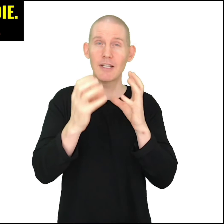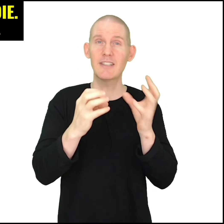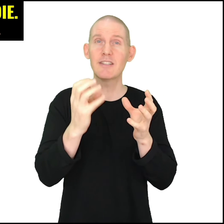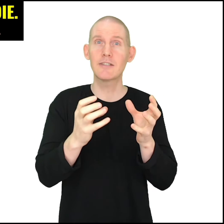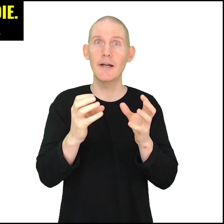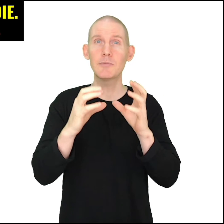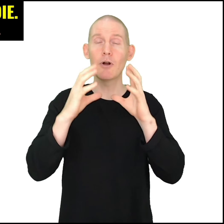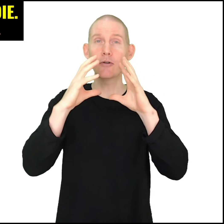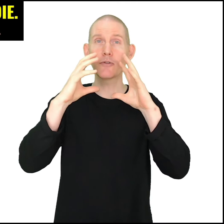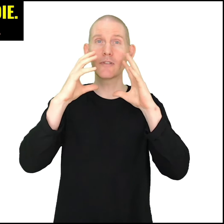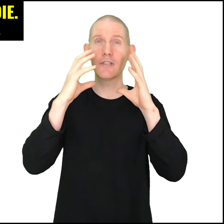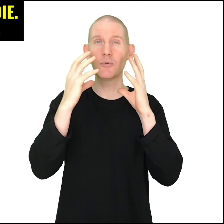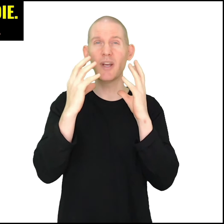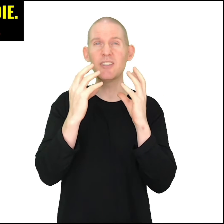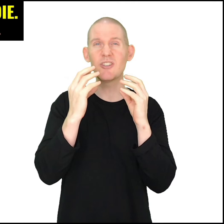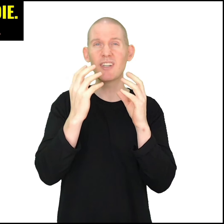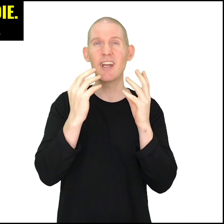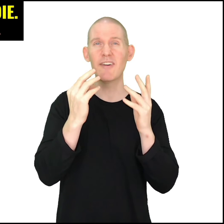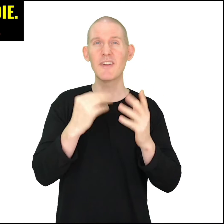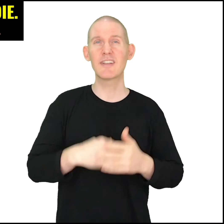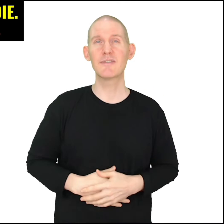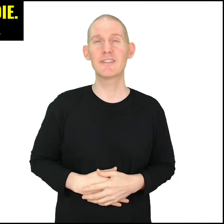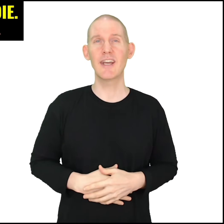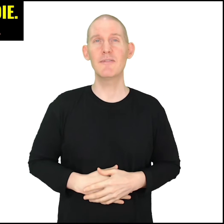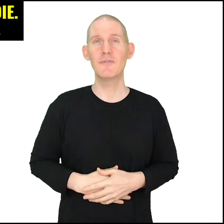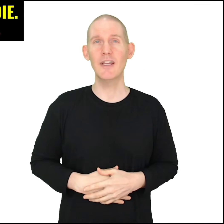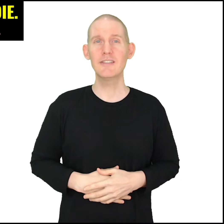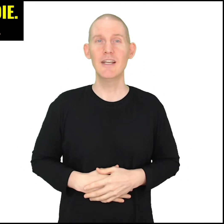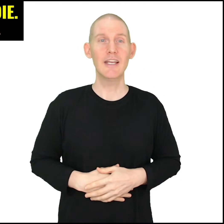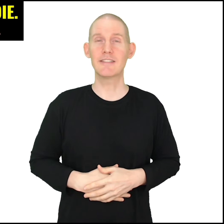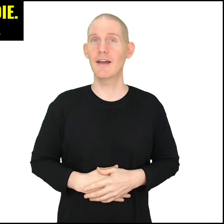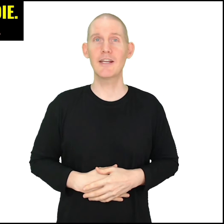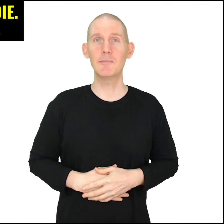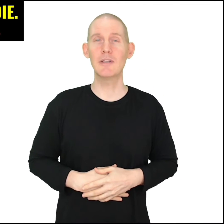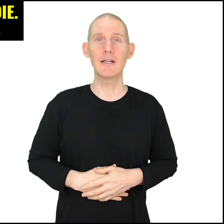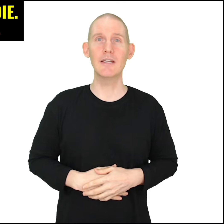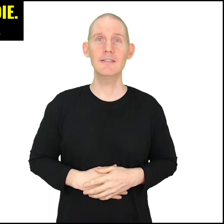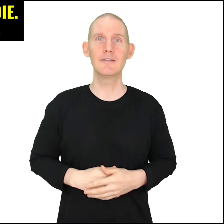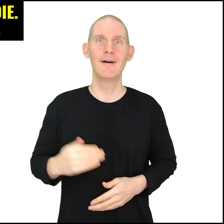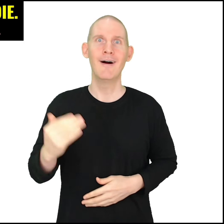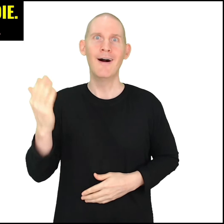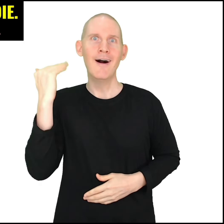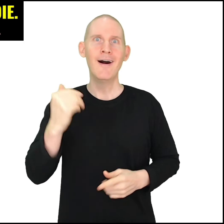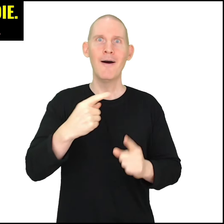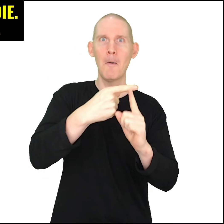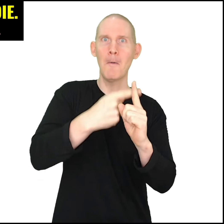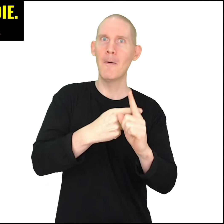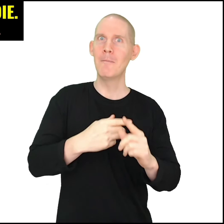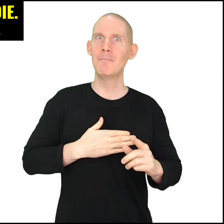to the signs, but also the situation. You're going to have like a sad face. It's not going to be like this.